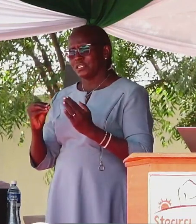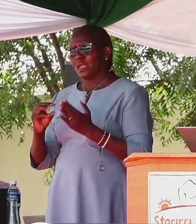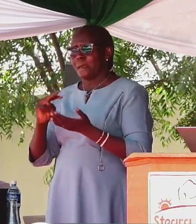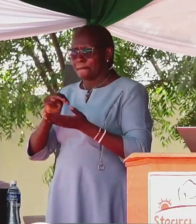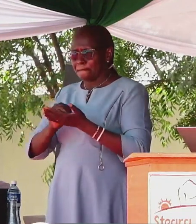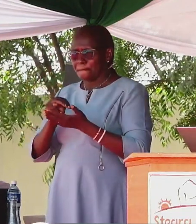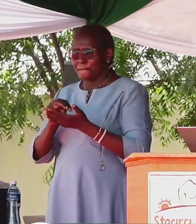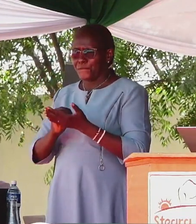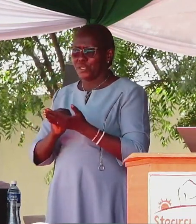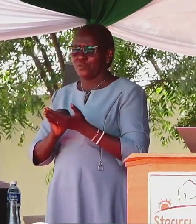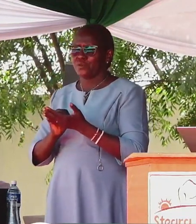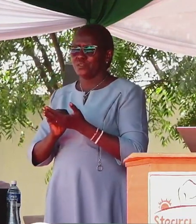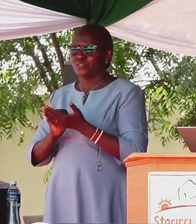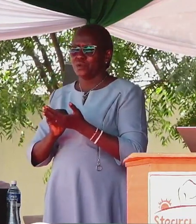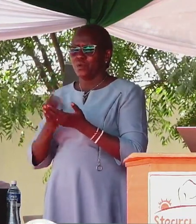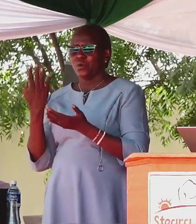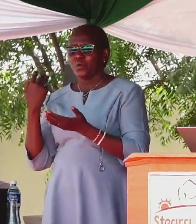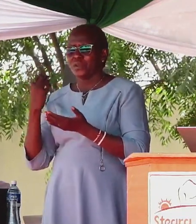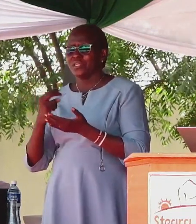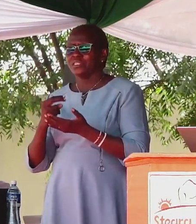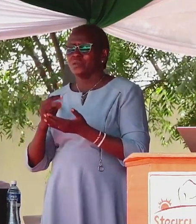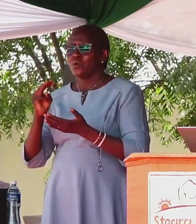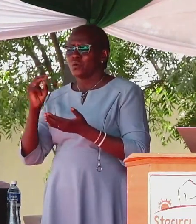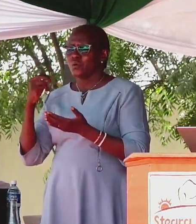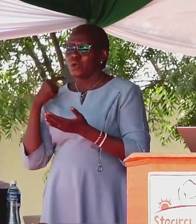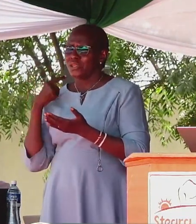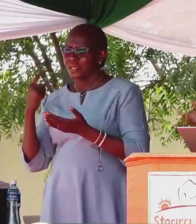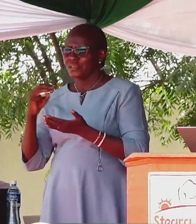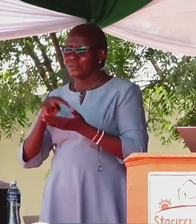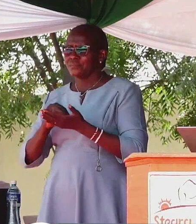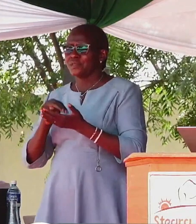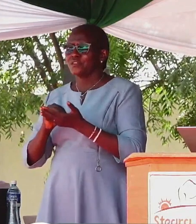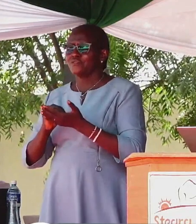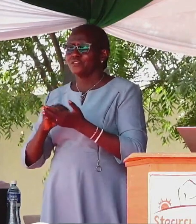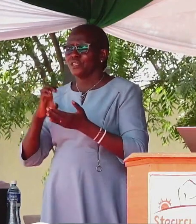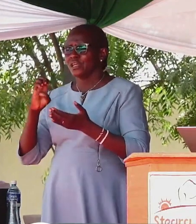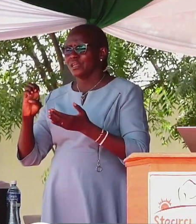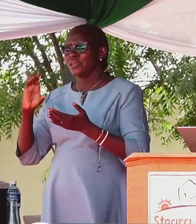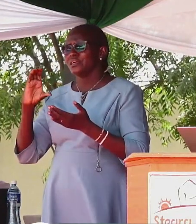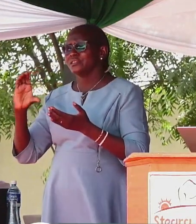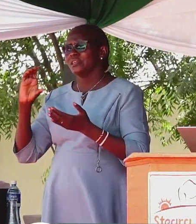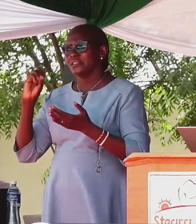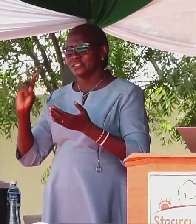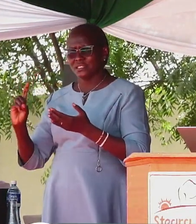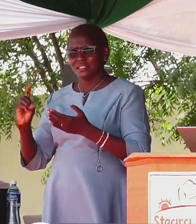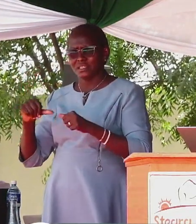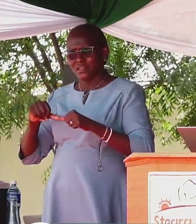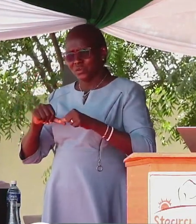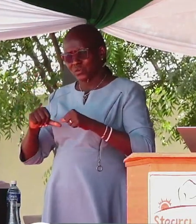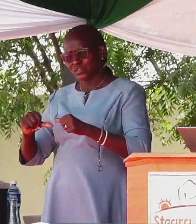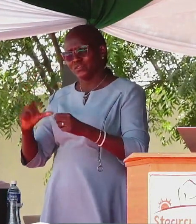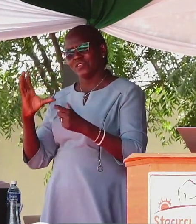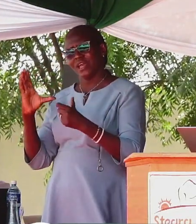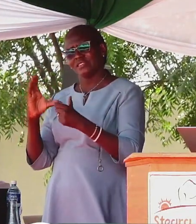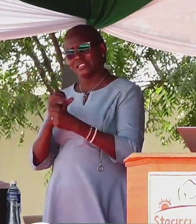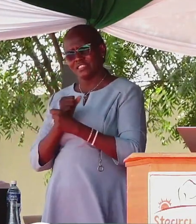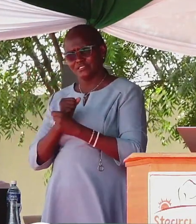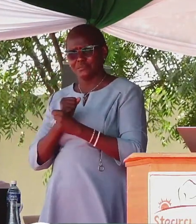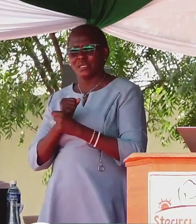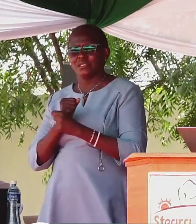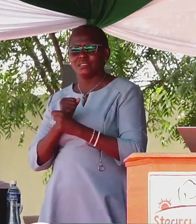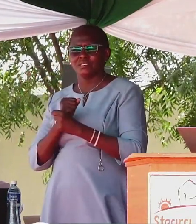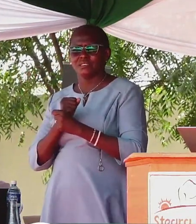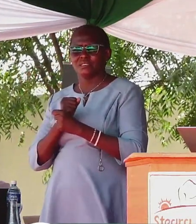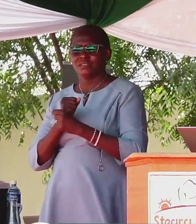talked about the 100 million for the free ECD. Some of our, continuing on some of our achievements, is that